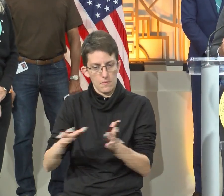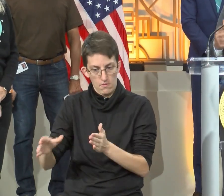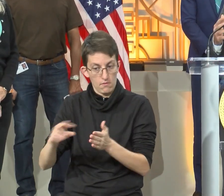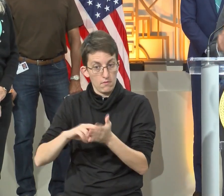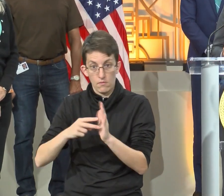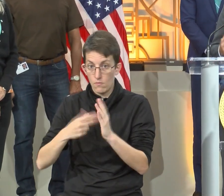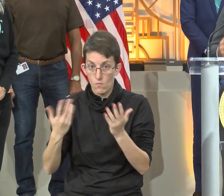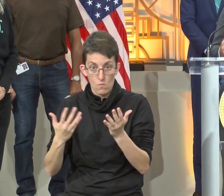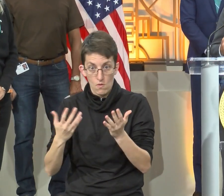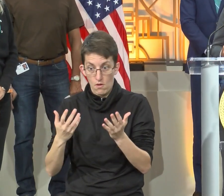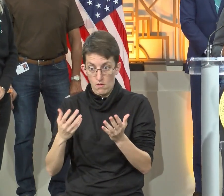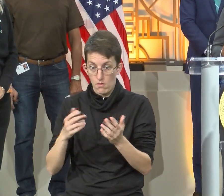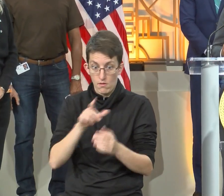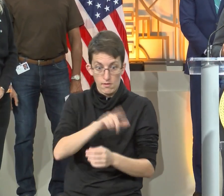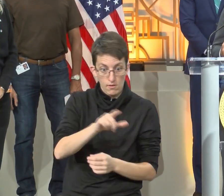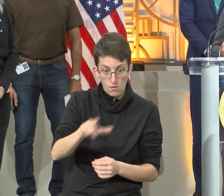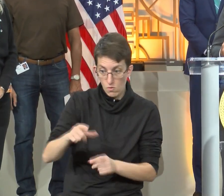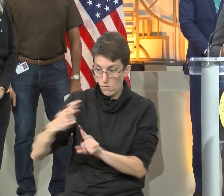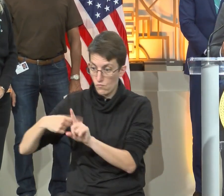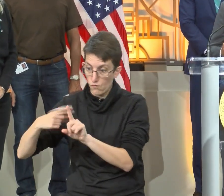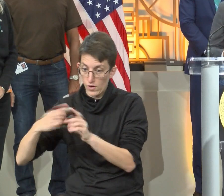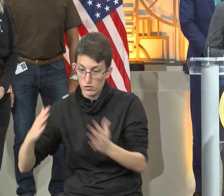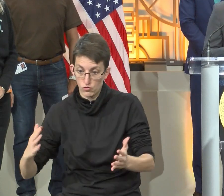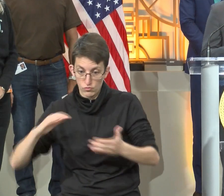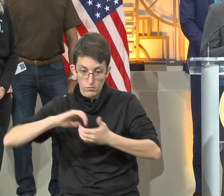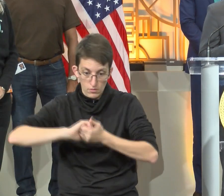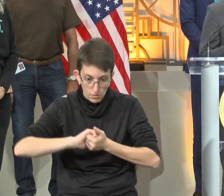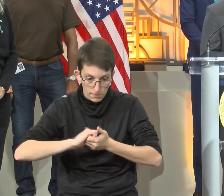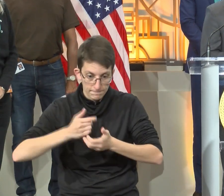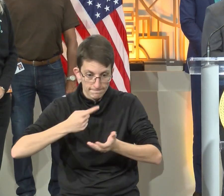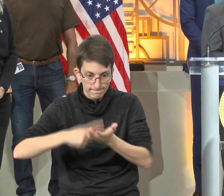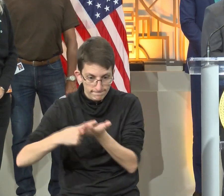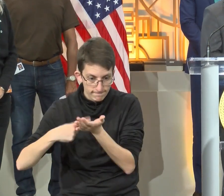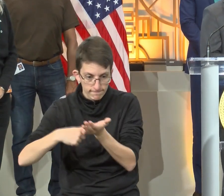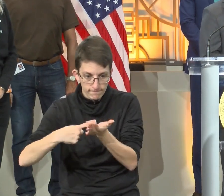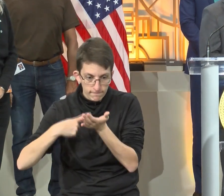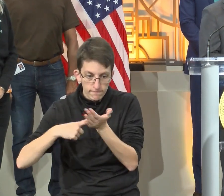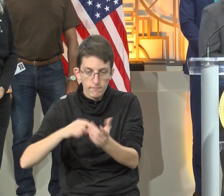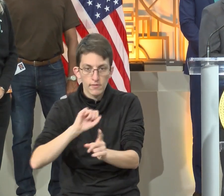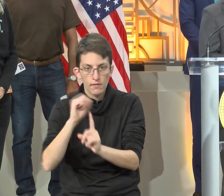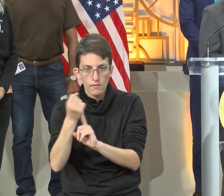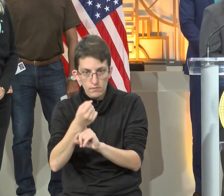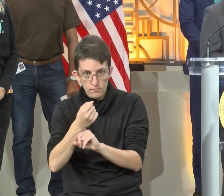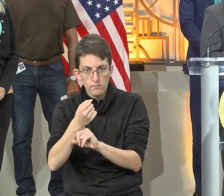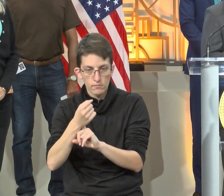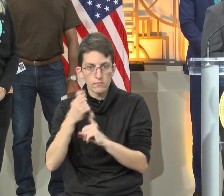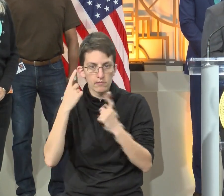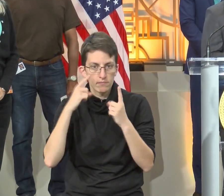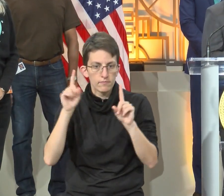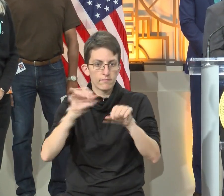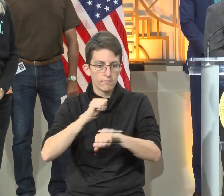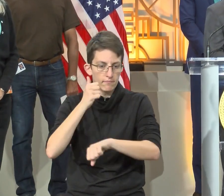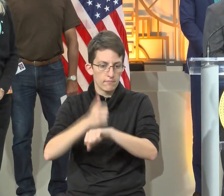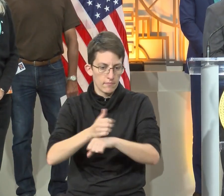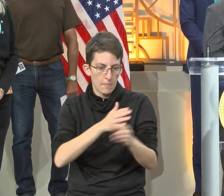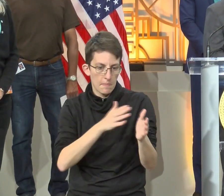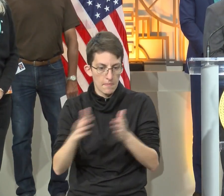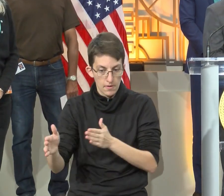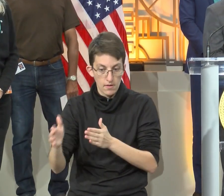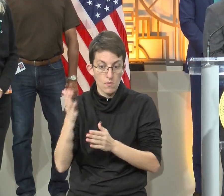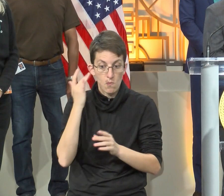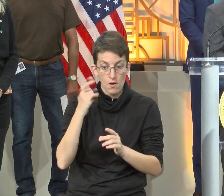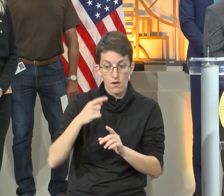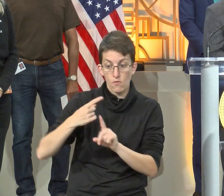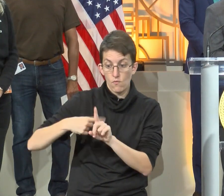together to talk about their specific situations and work through a plan to make sure that the tenant is doing what